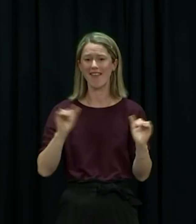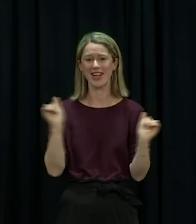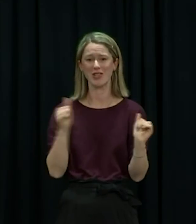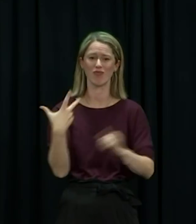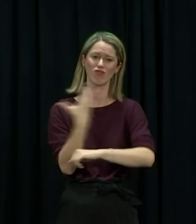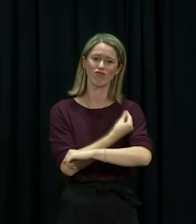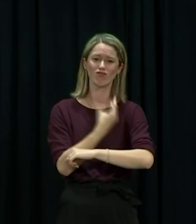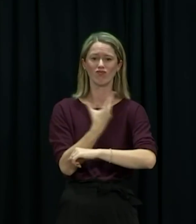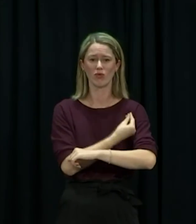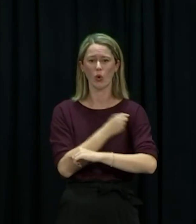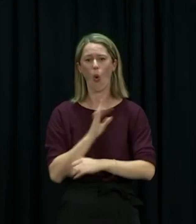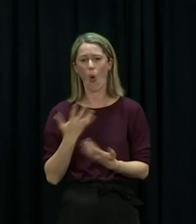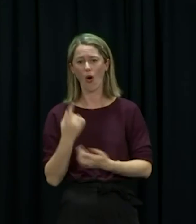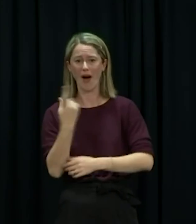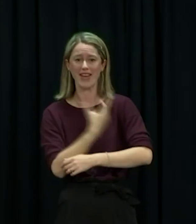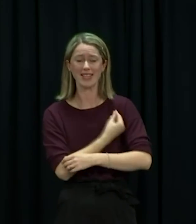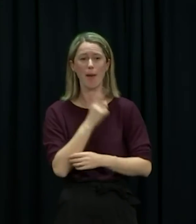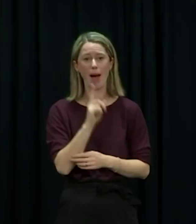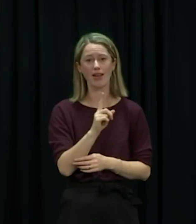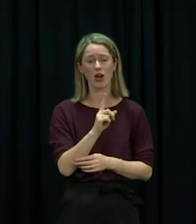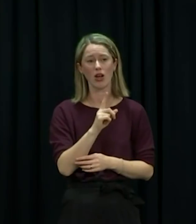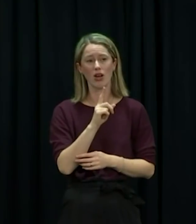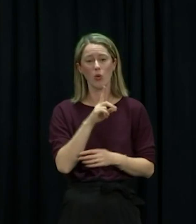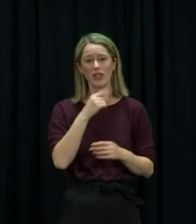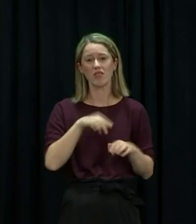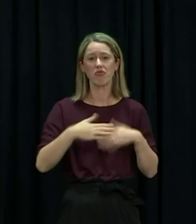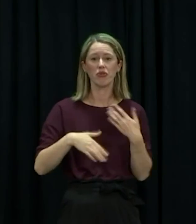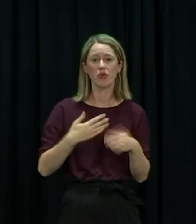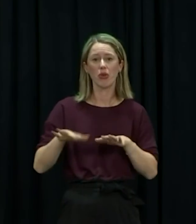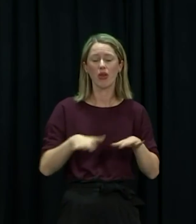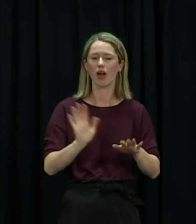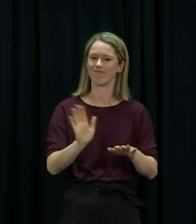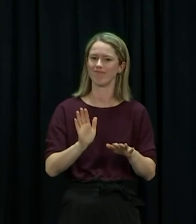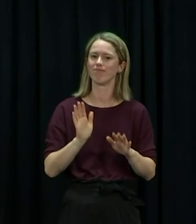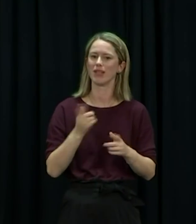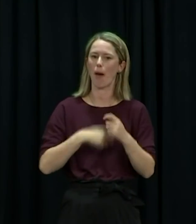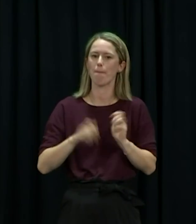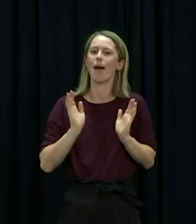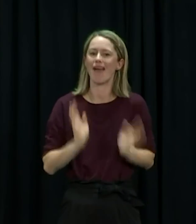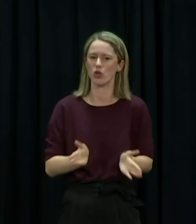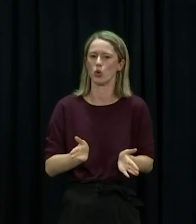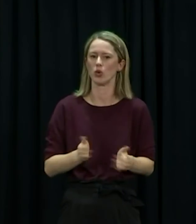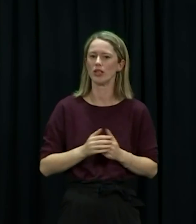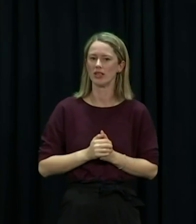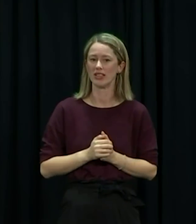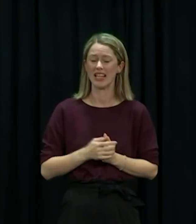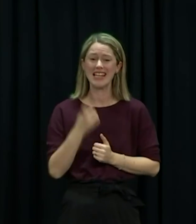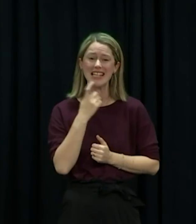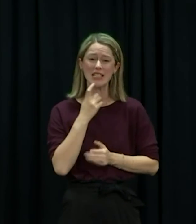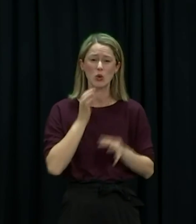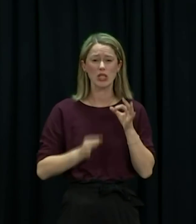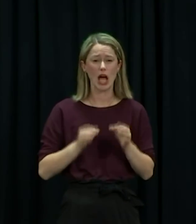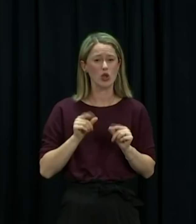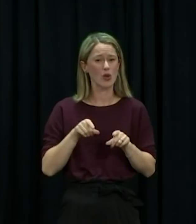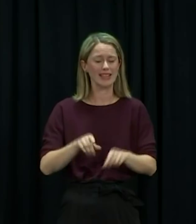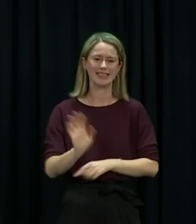or partially vaccinated, but we can't leave anything to chance, so that's why we're making it mandatory. It wasn't an easy